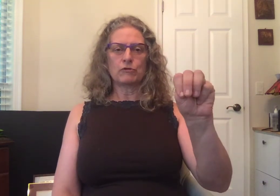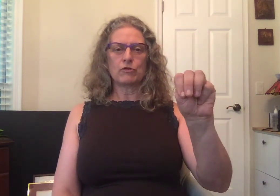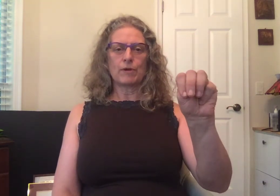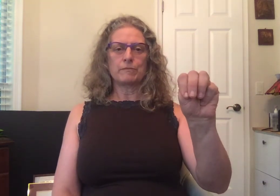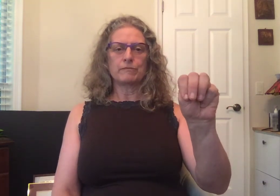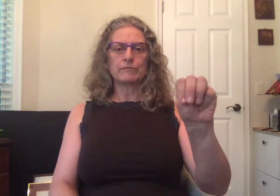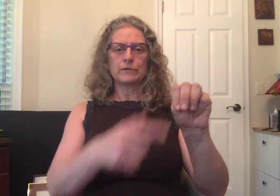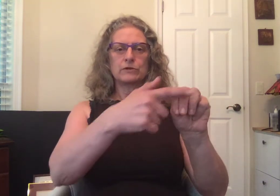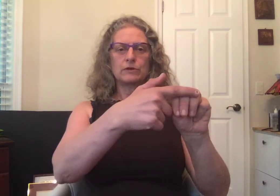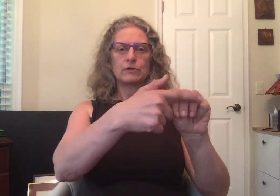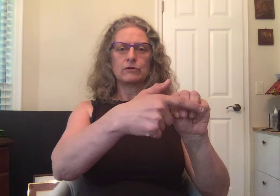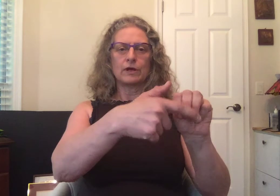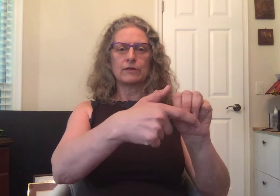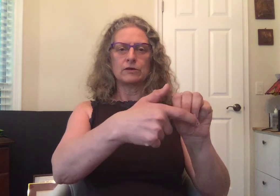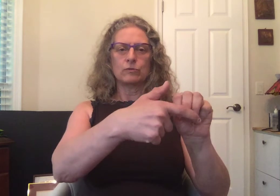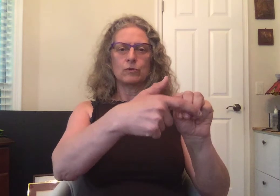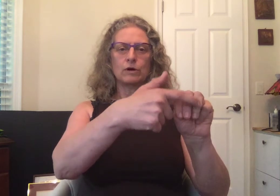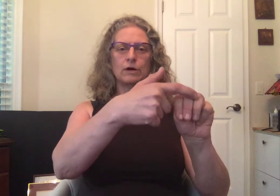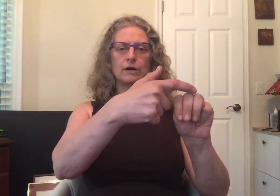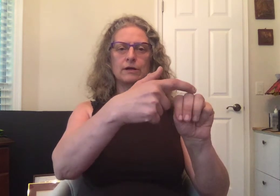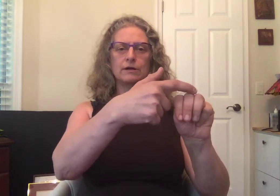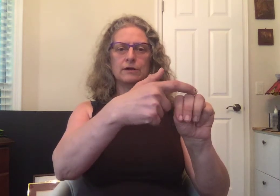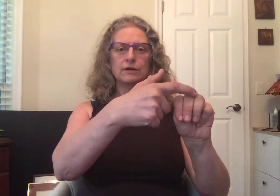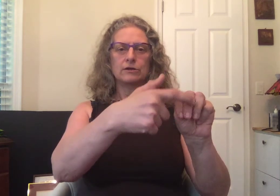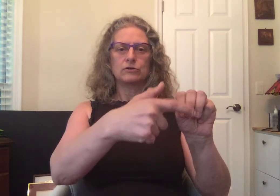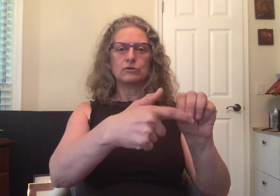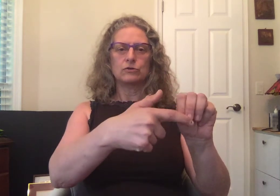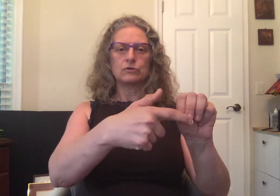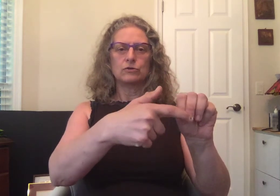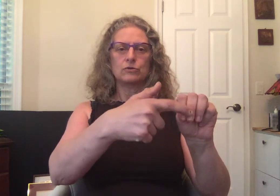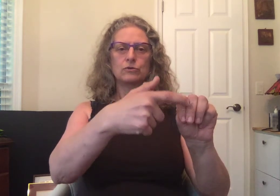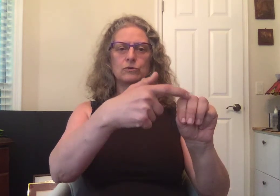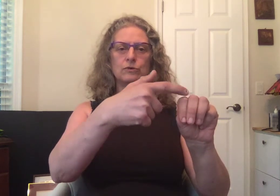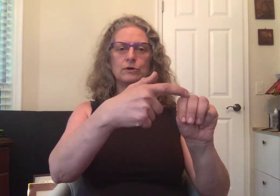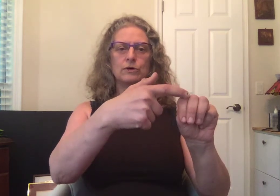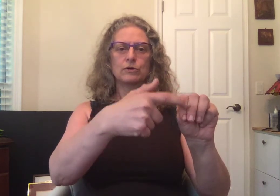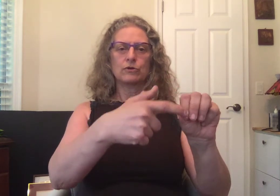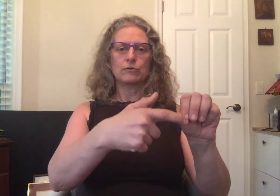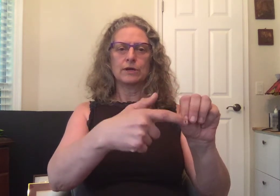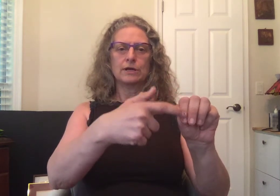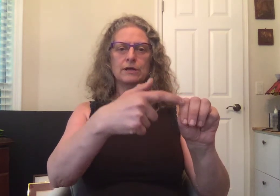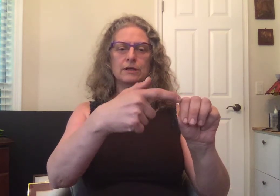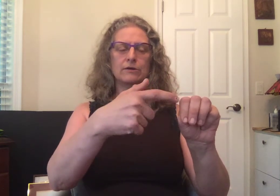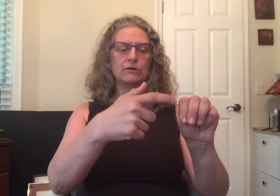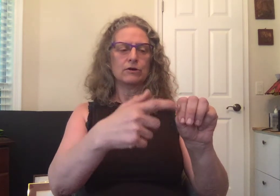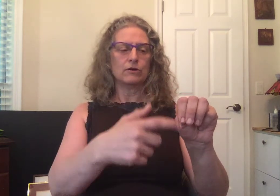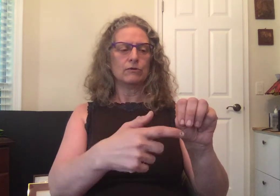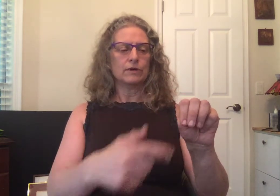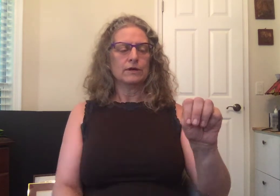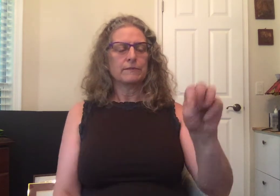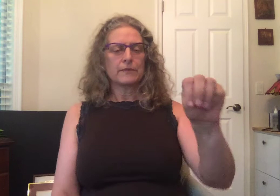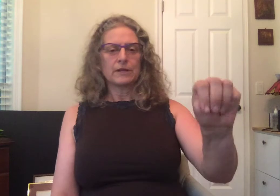thumb. See, it's like this. 1, 2, 3. There you go.